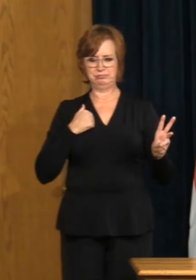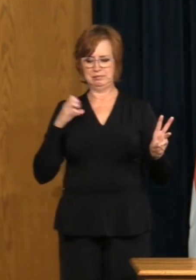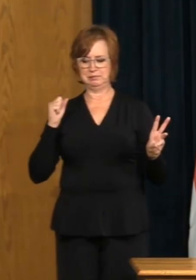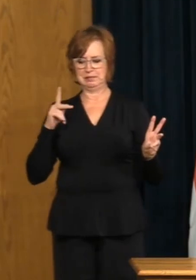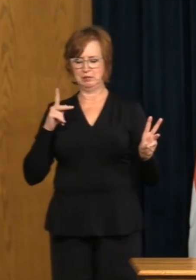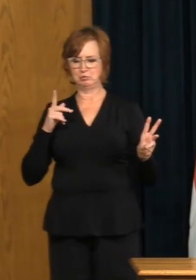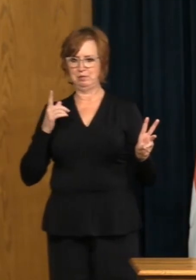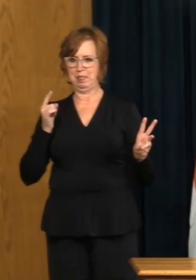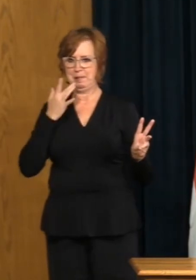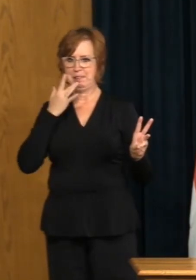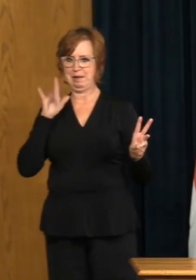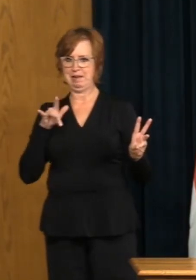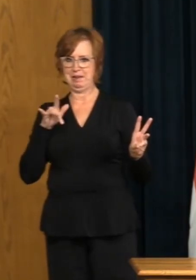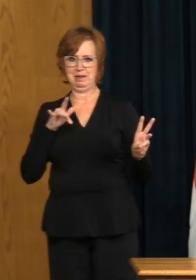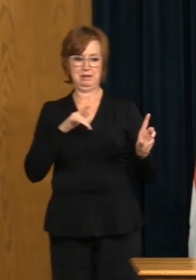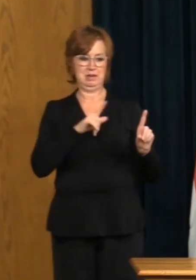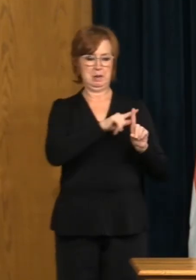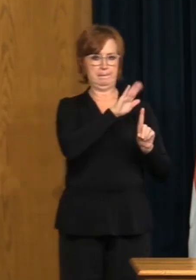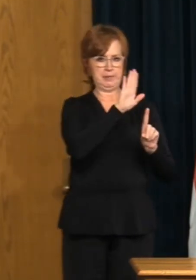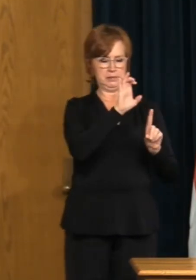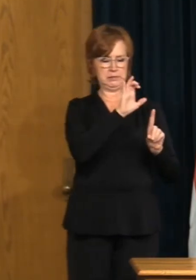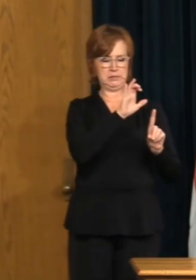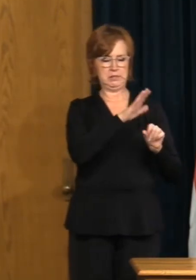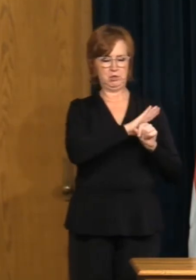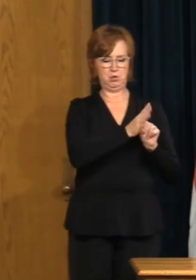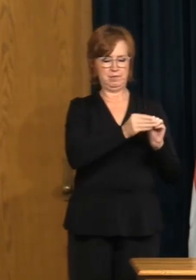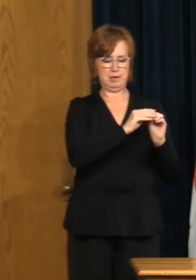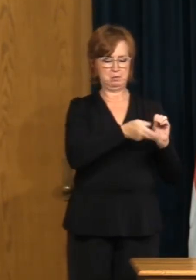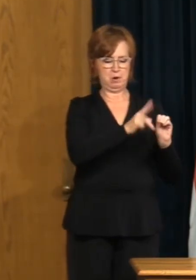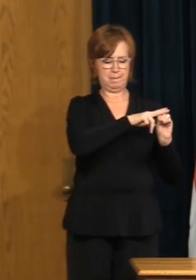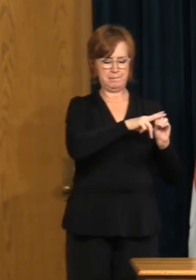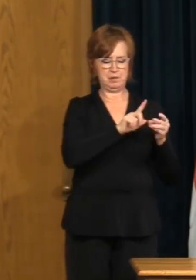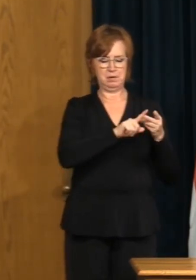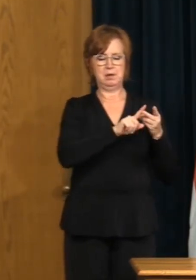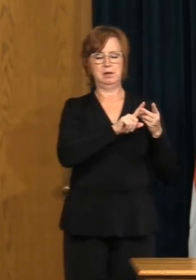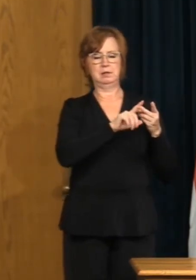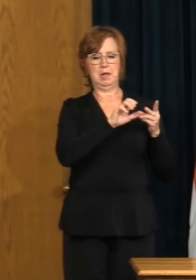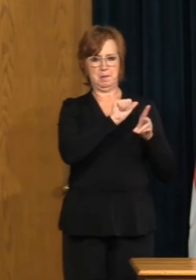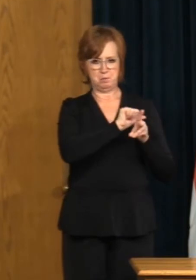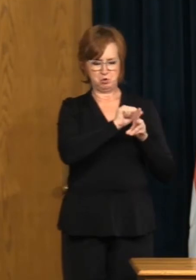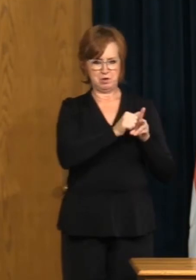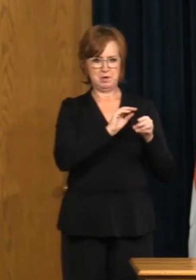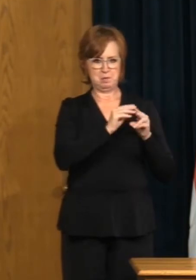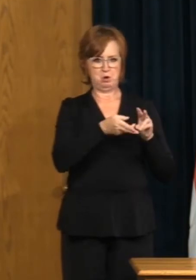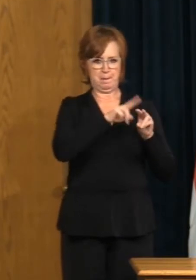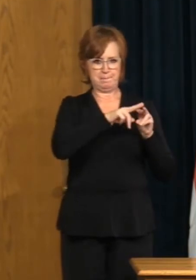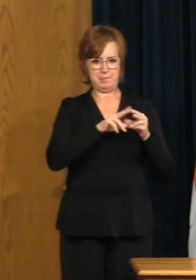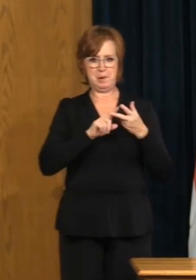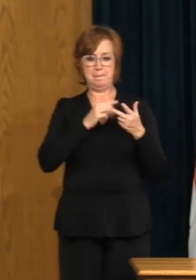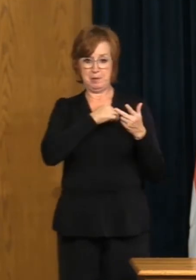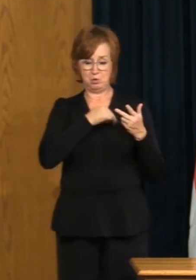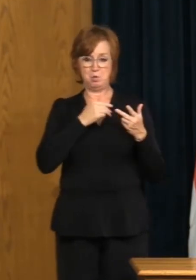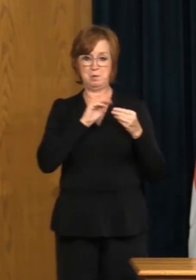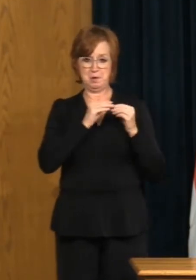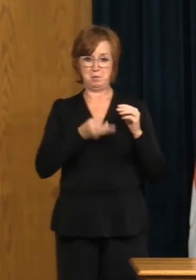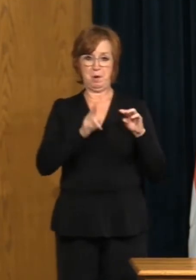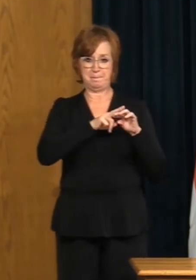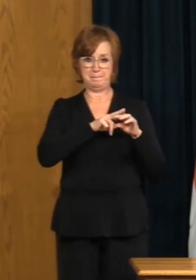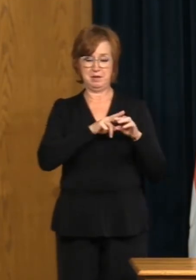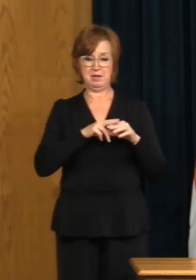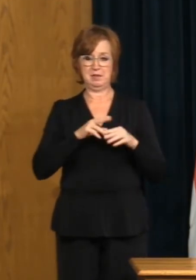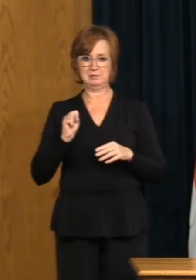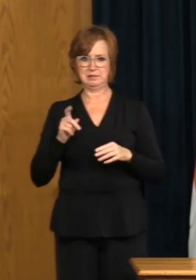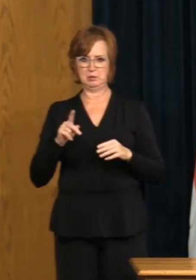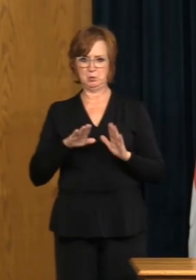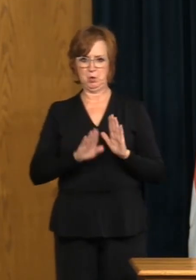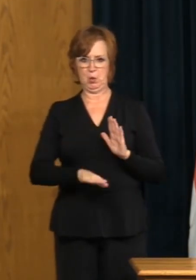active COVID-19 cases climbing in Alberta, British Columbia, and in Manitoba. Many provinces are talking about this